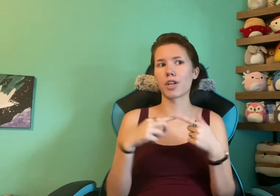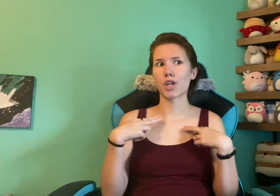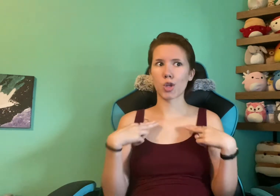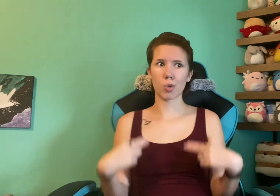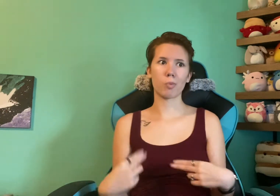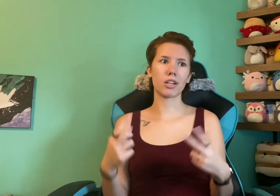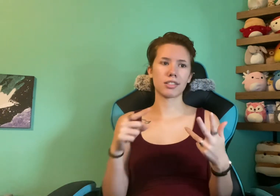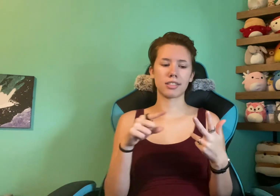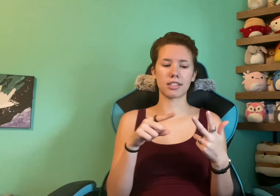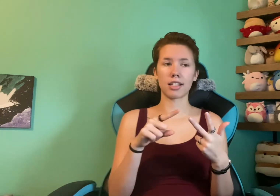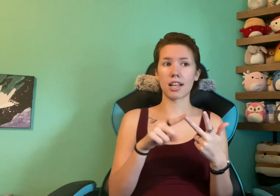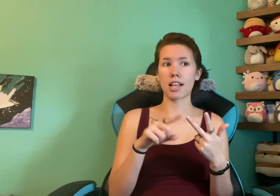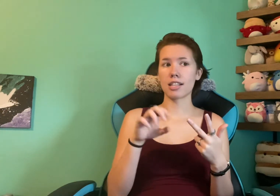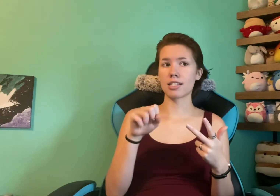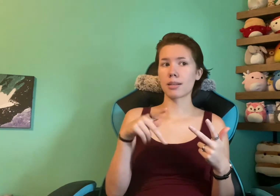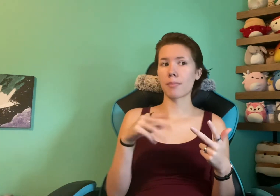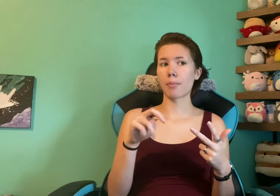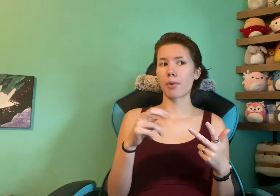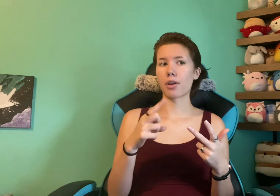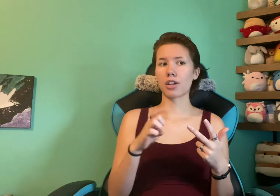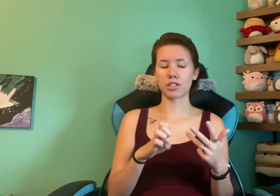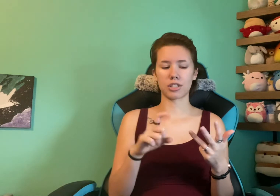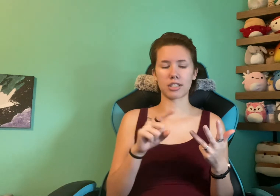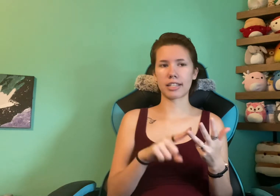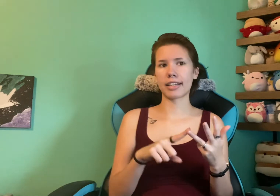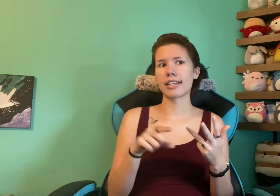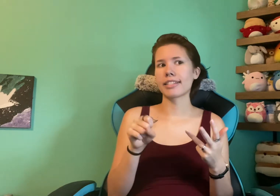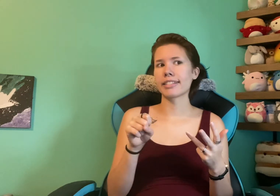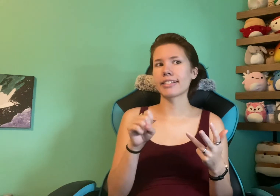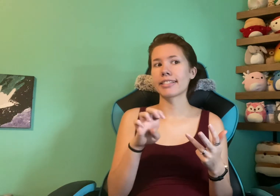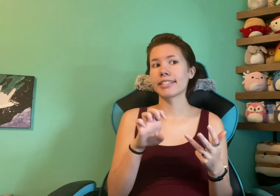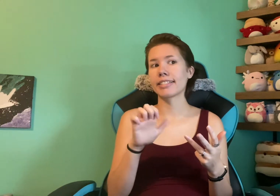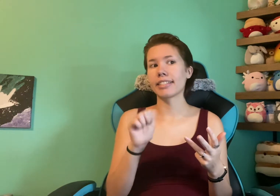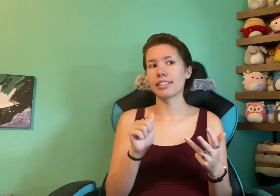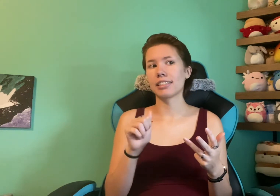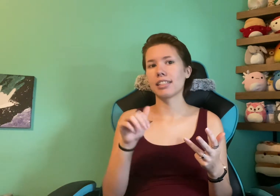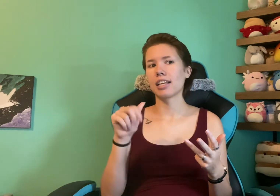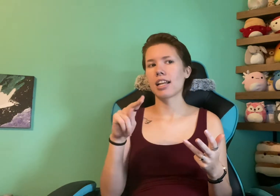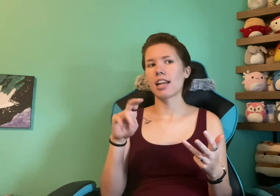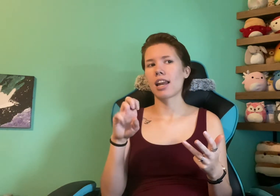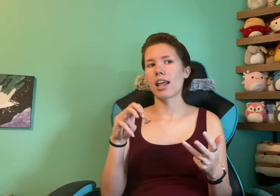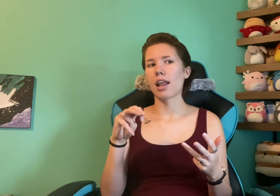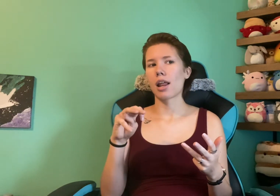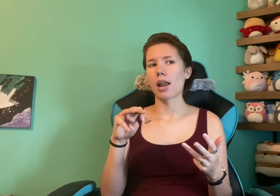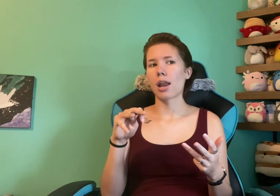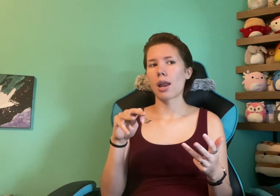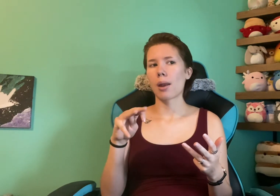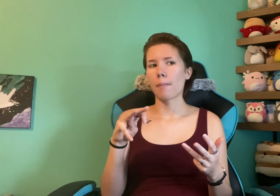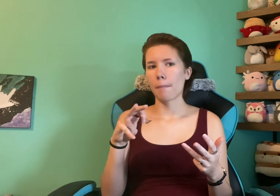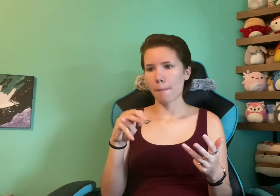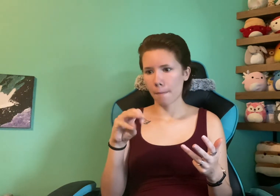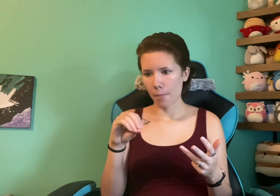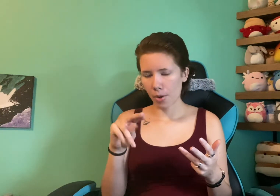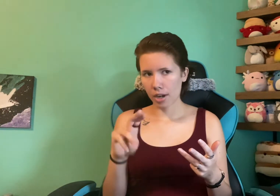anemones. The choices are asymmetry, radial symmetry, or bilateral symmetry. All of us